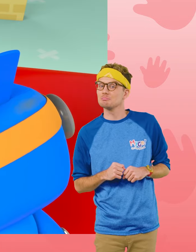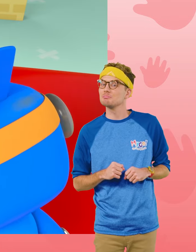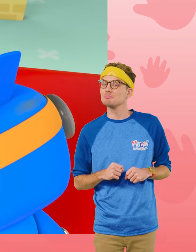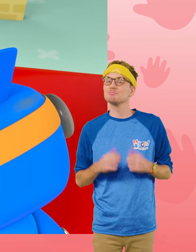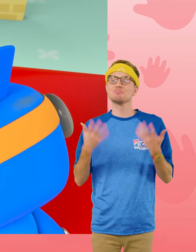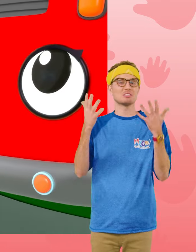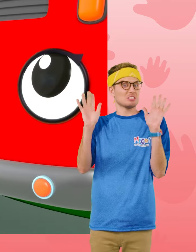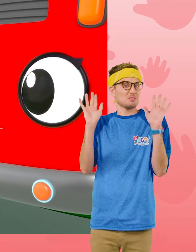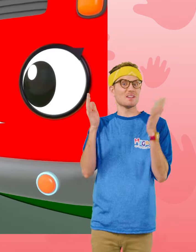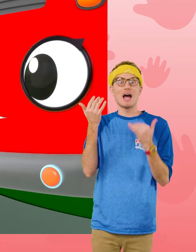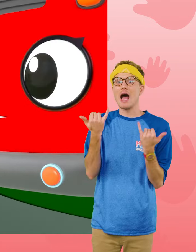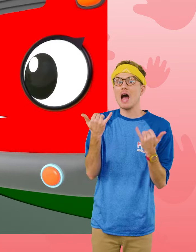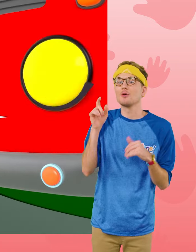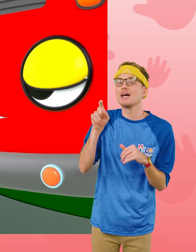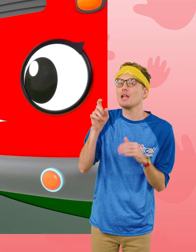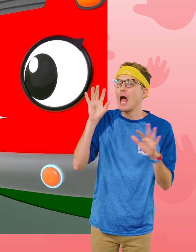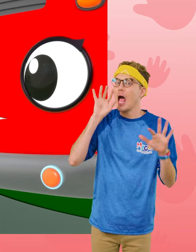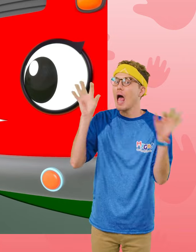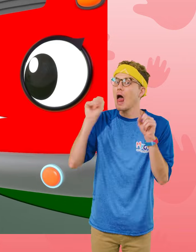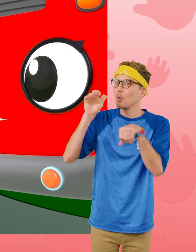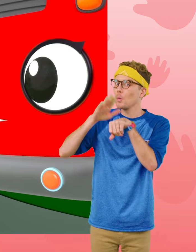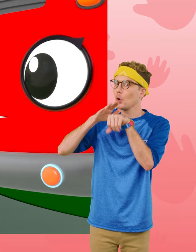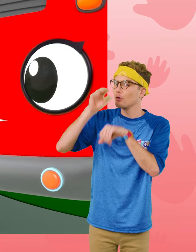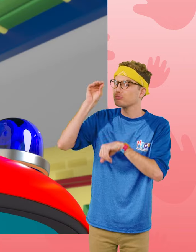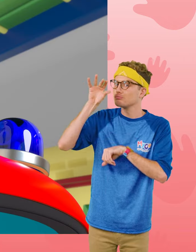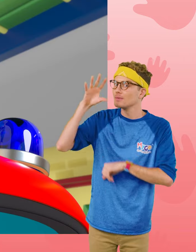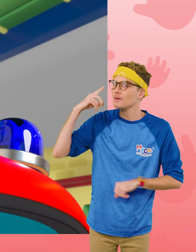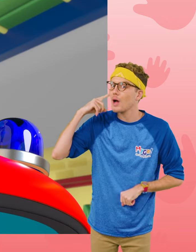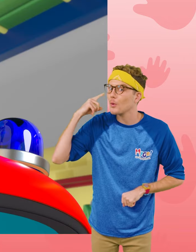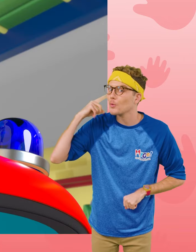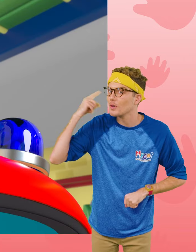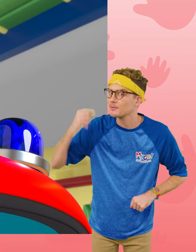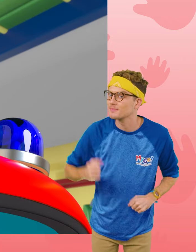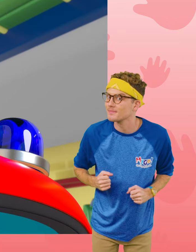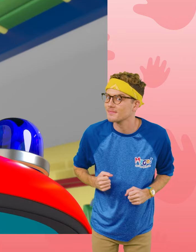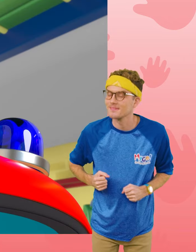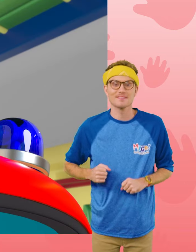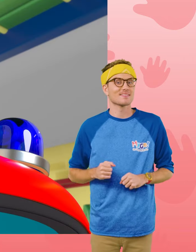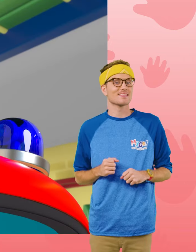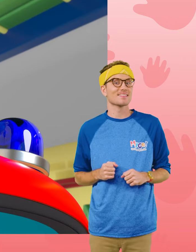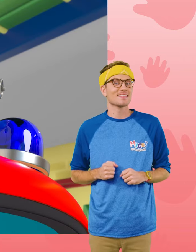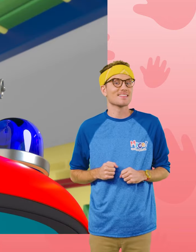That's it! We need a nice loud nee-naw sound.